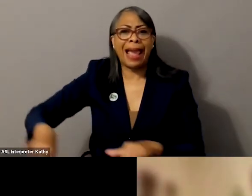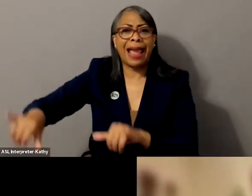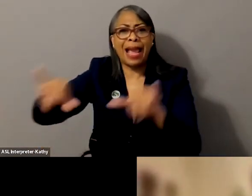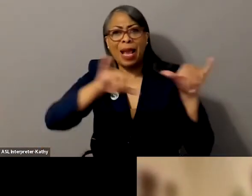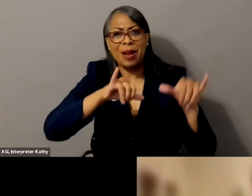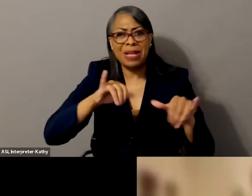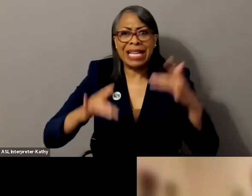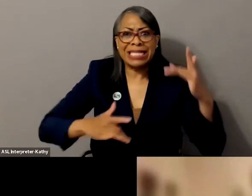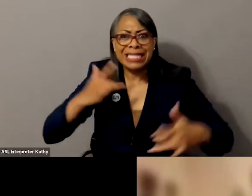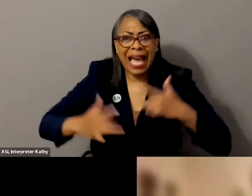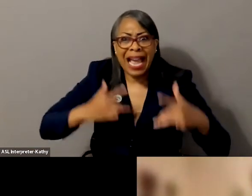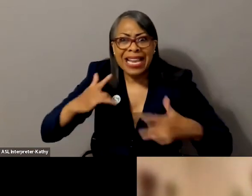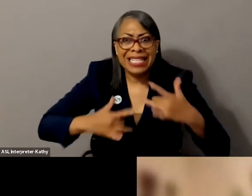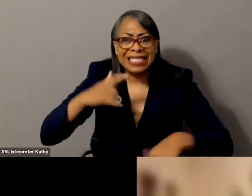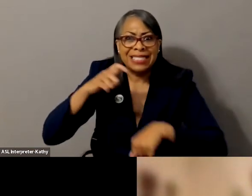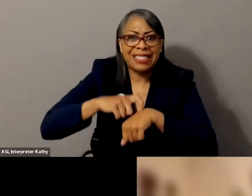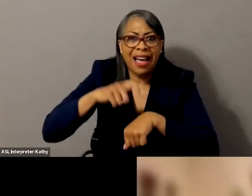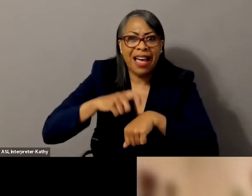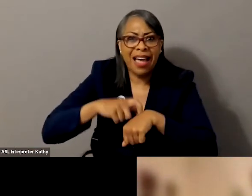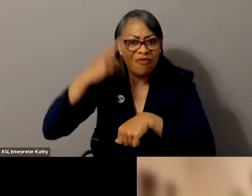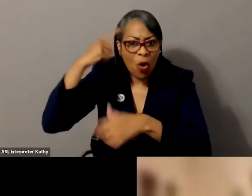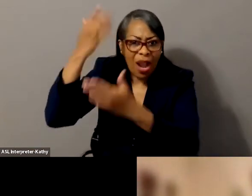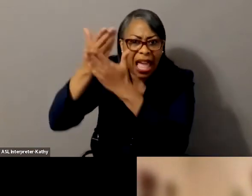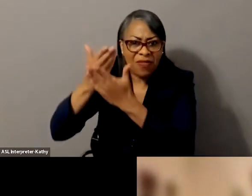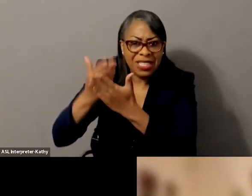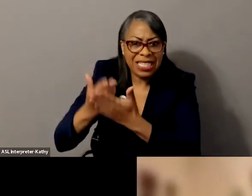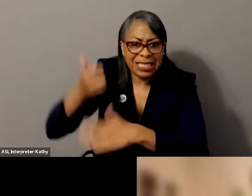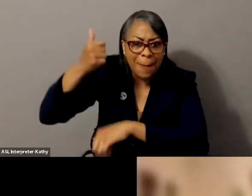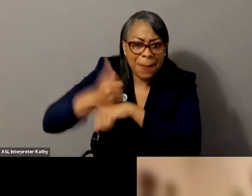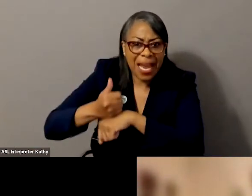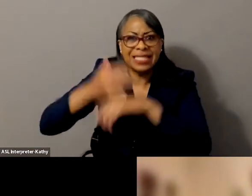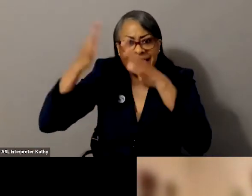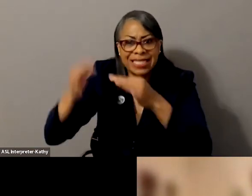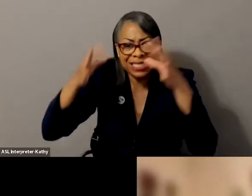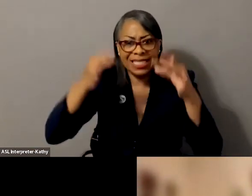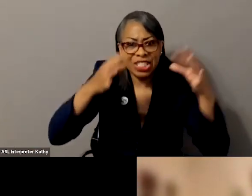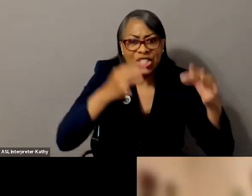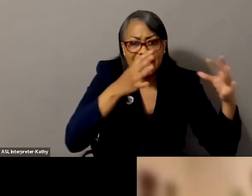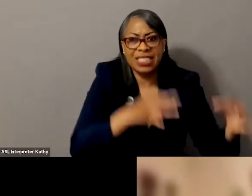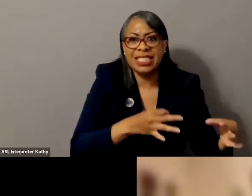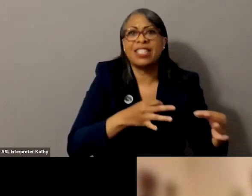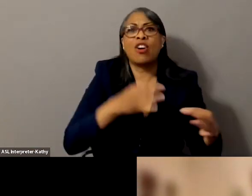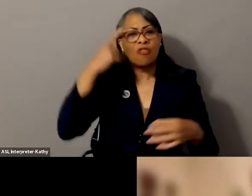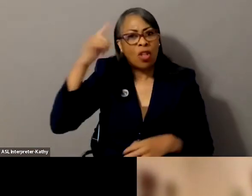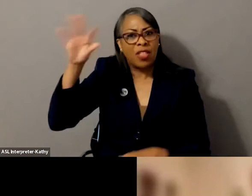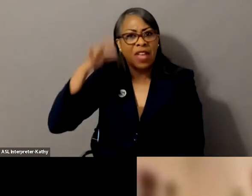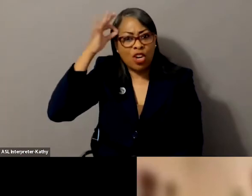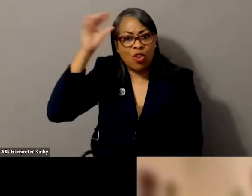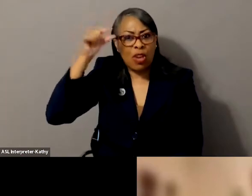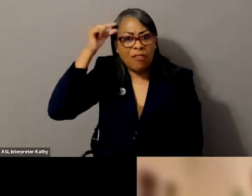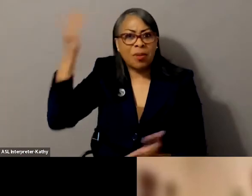And it's an exciting time for evidence-based decision-making for the federal government here in the United States.